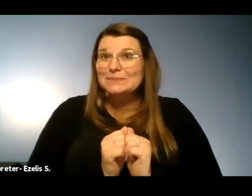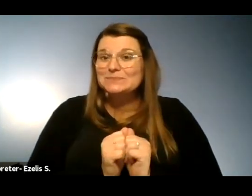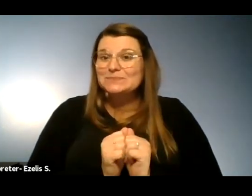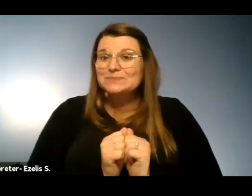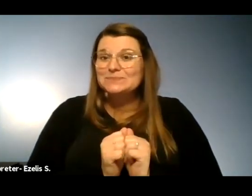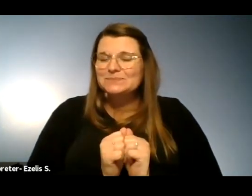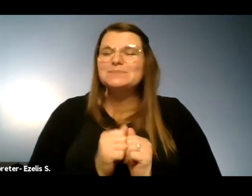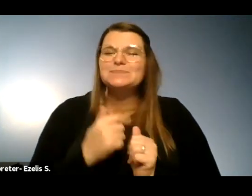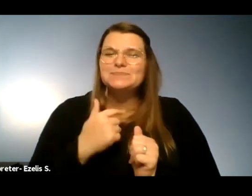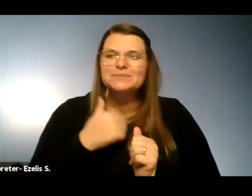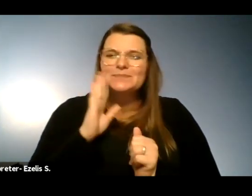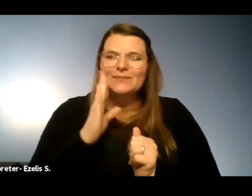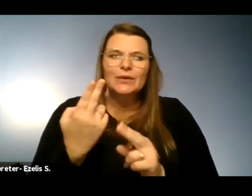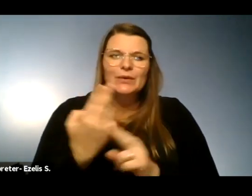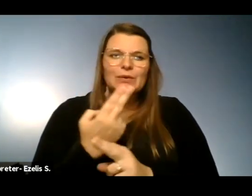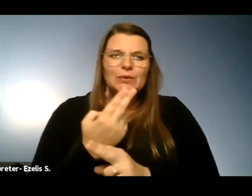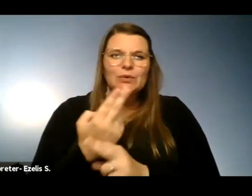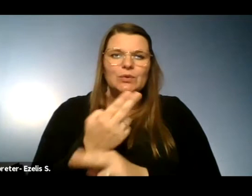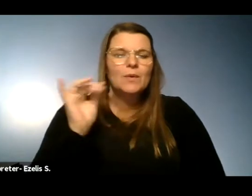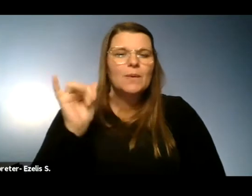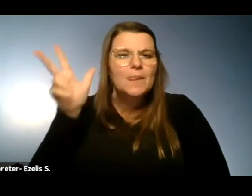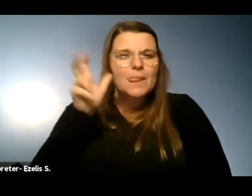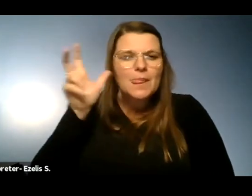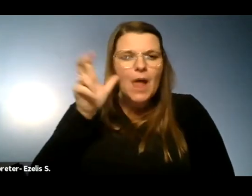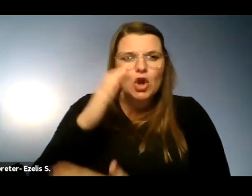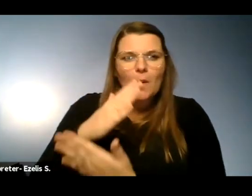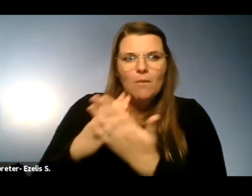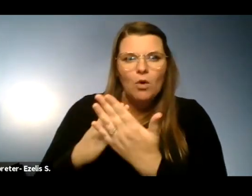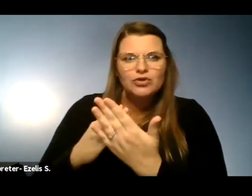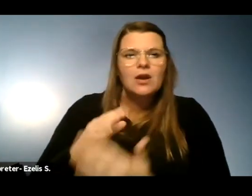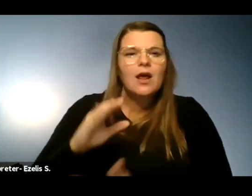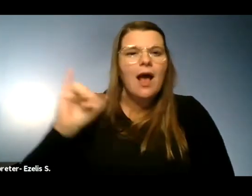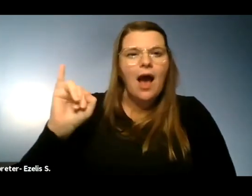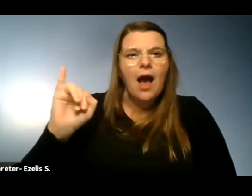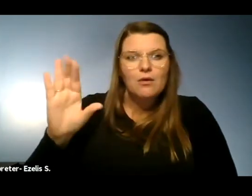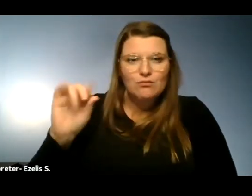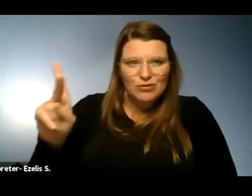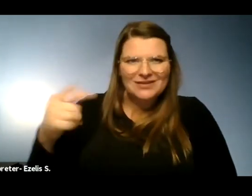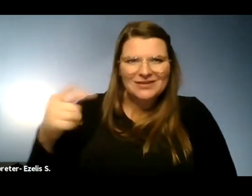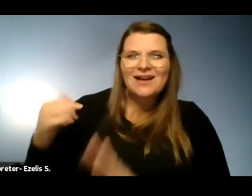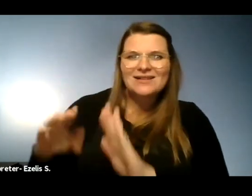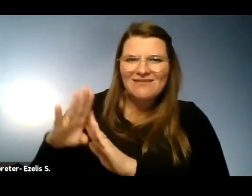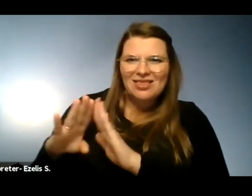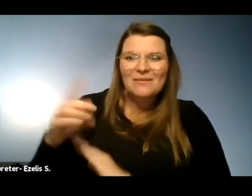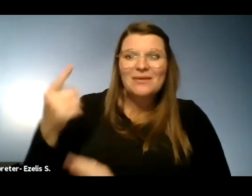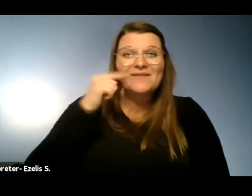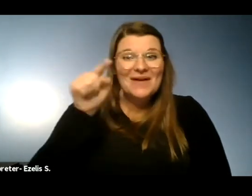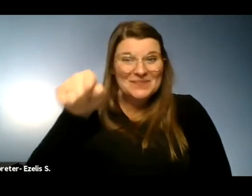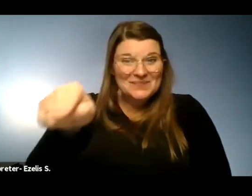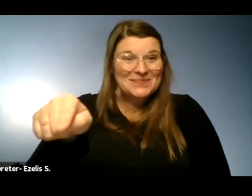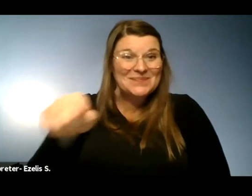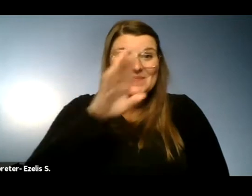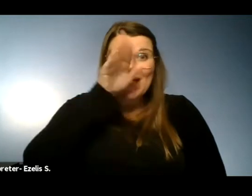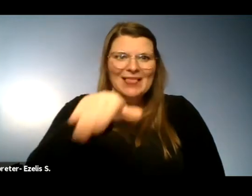I'm going to use the audio portion of the iBook that I developed for The Elephant in the